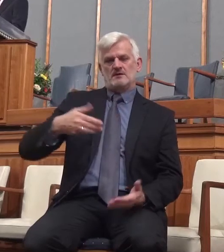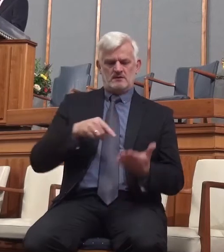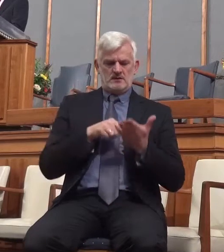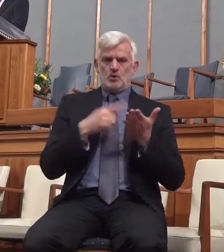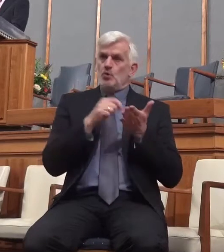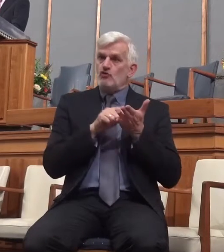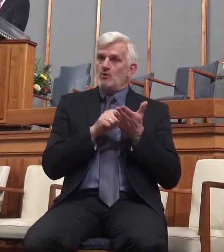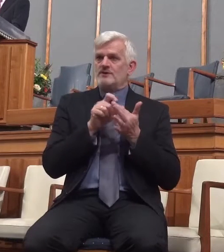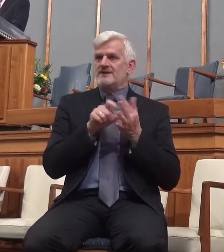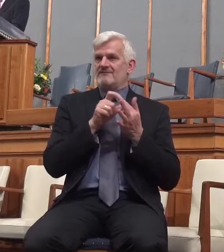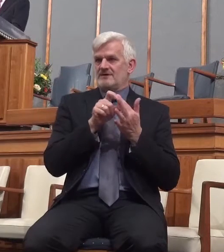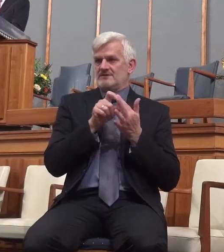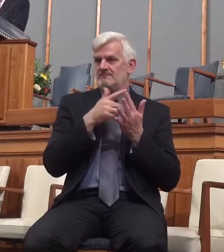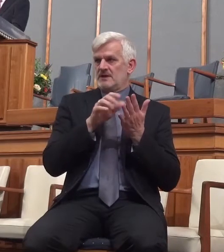Psalm of David.